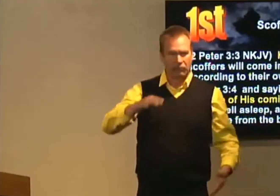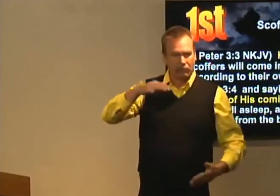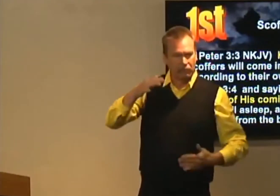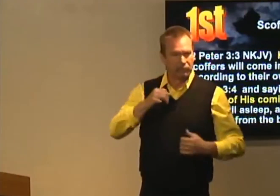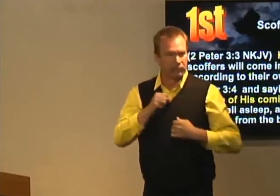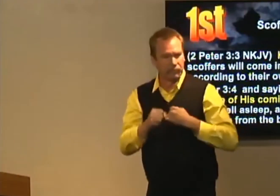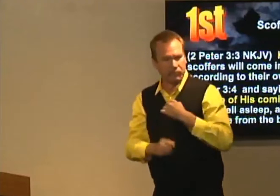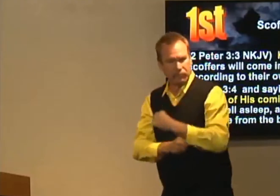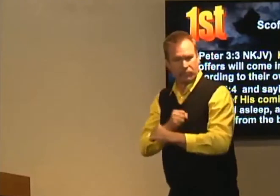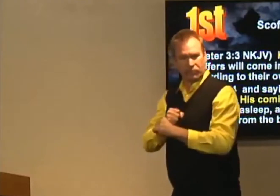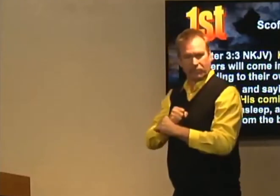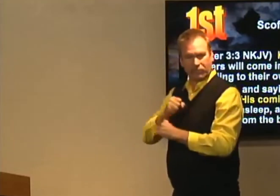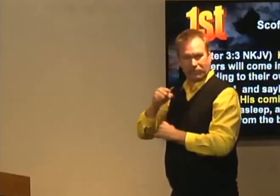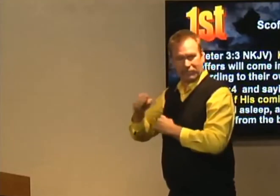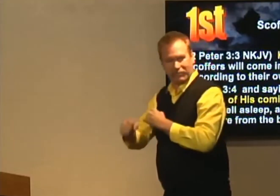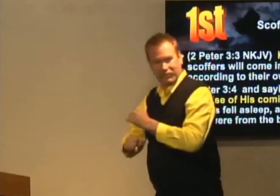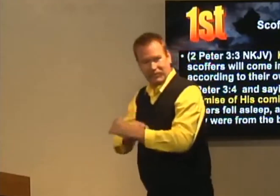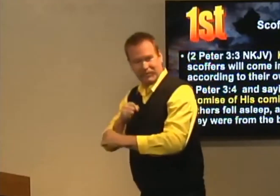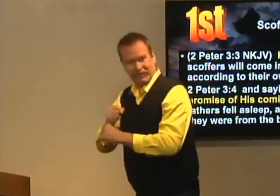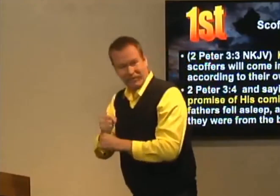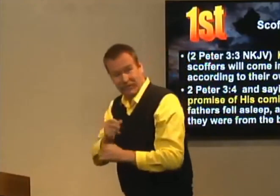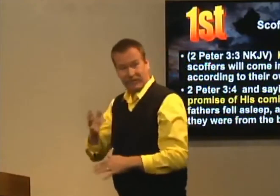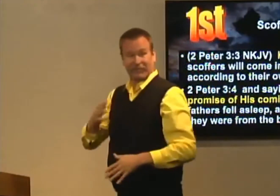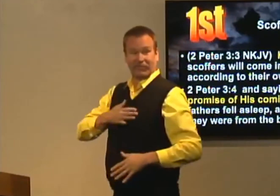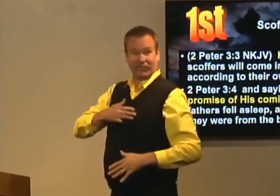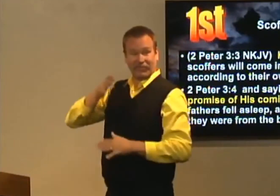All of these Christians, all these people who were saying Christ is returning,